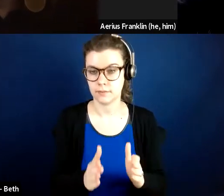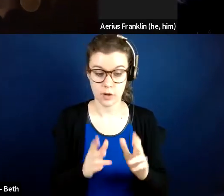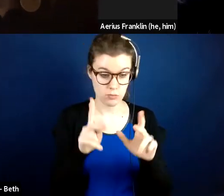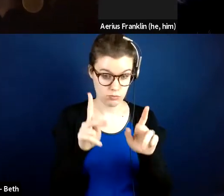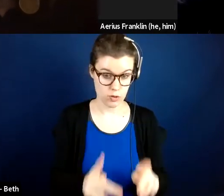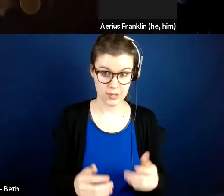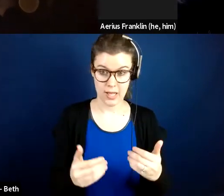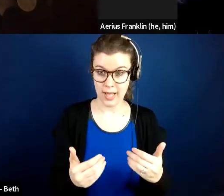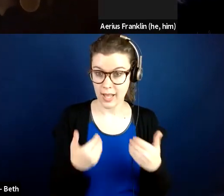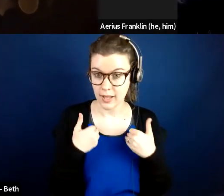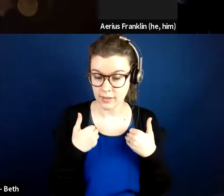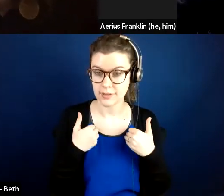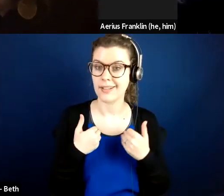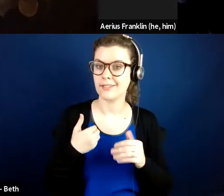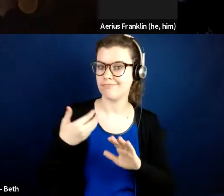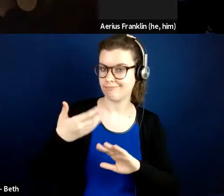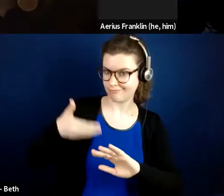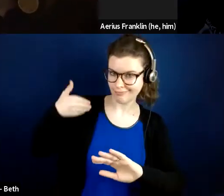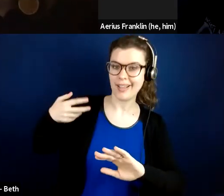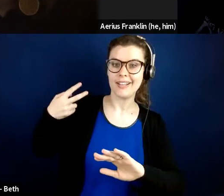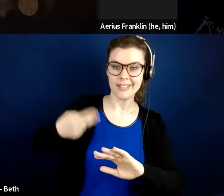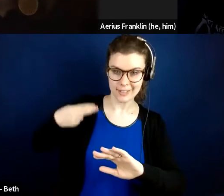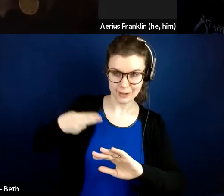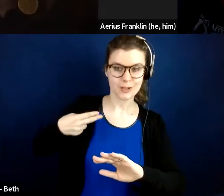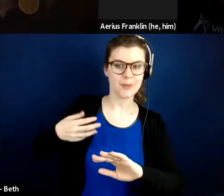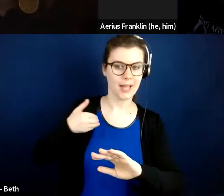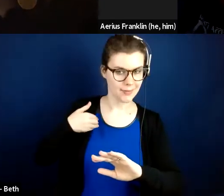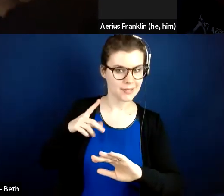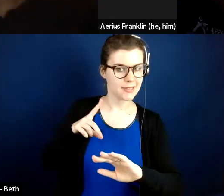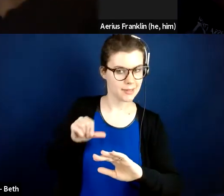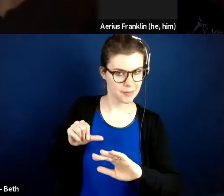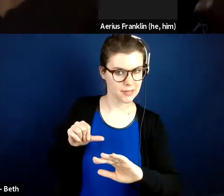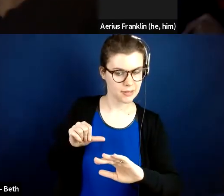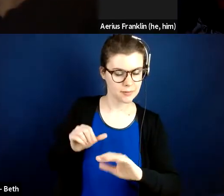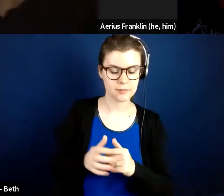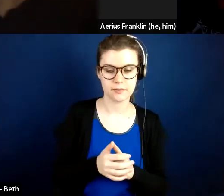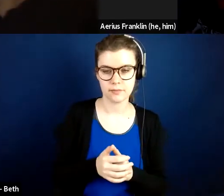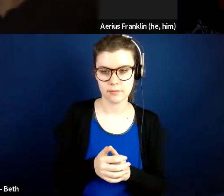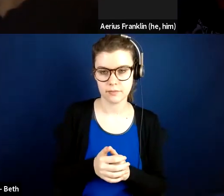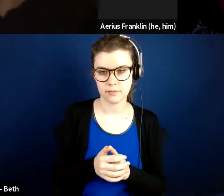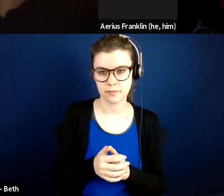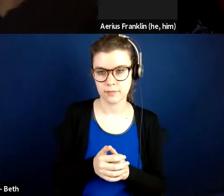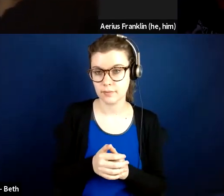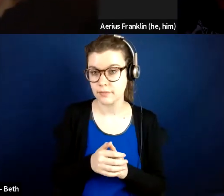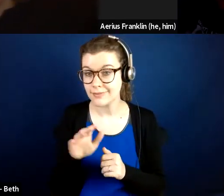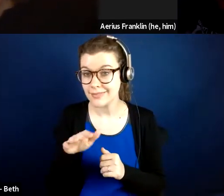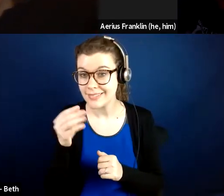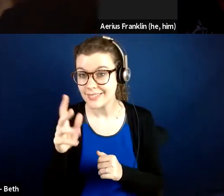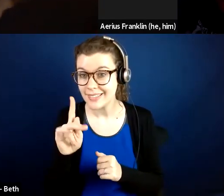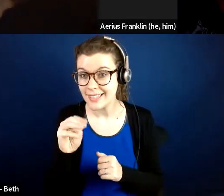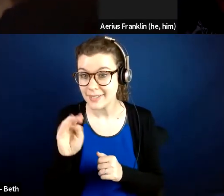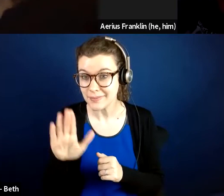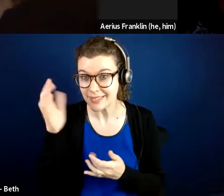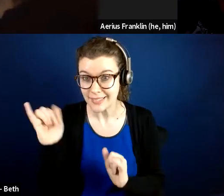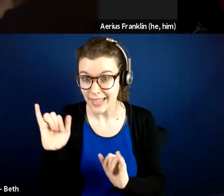a history of having a physical or mental impairment. Kimberly, your hand's still up.